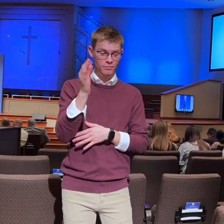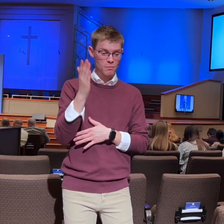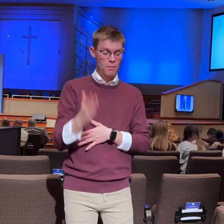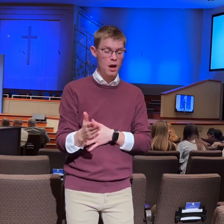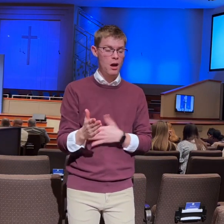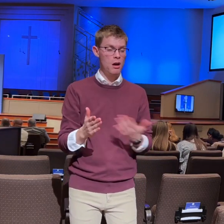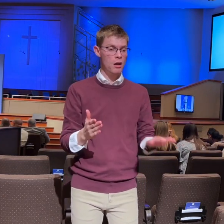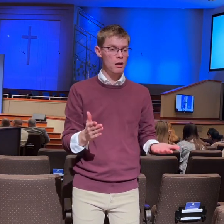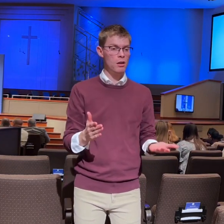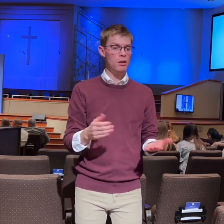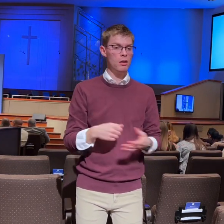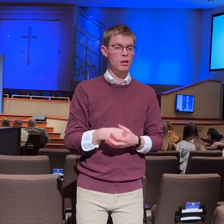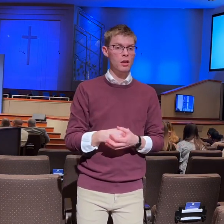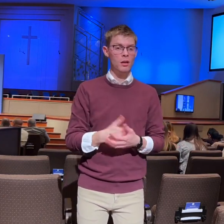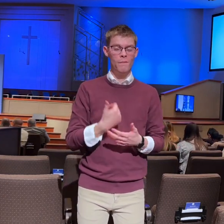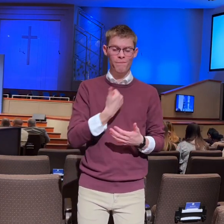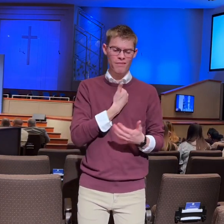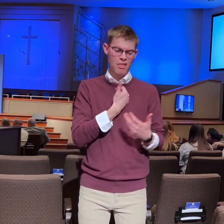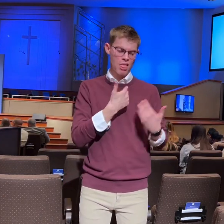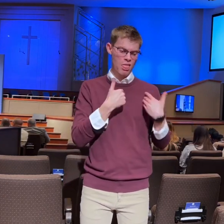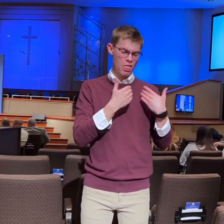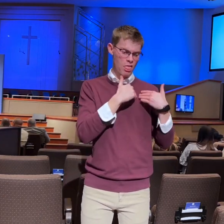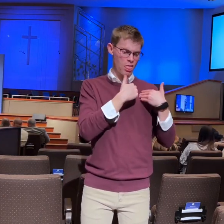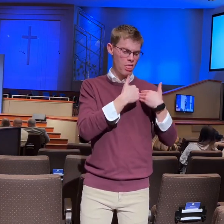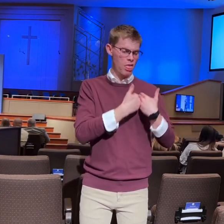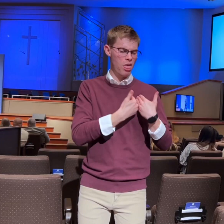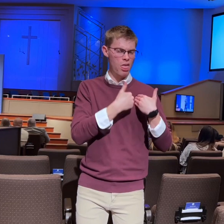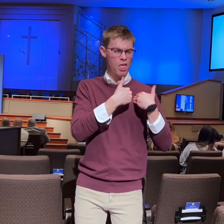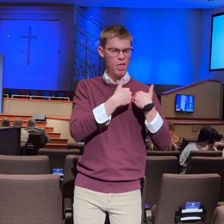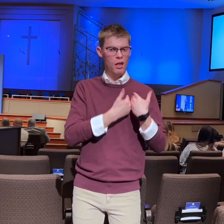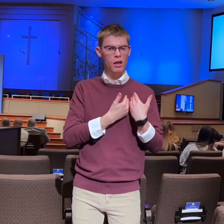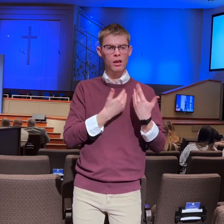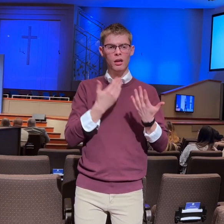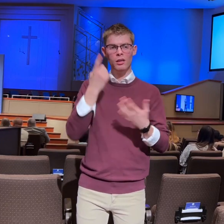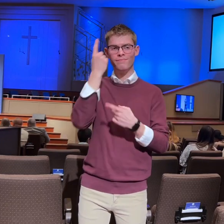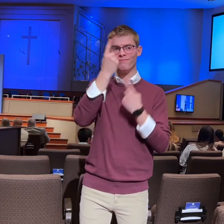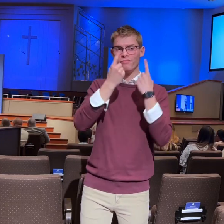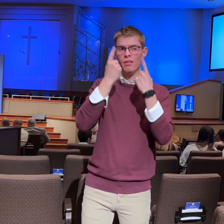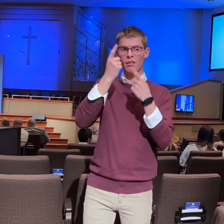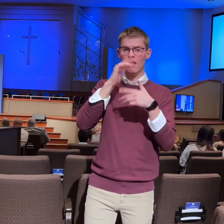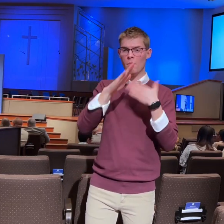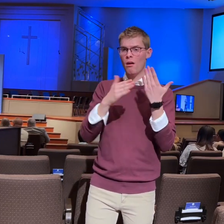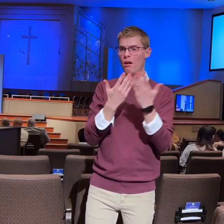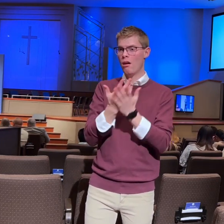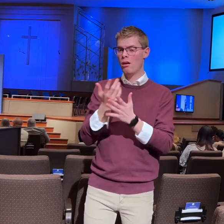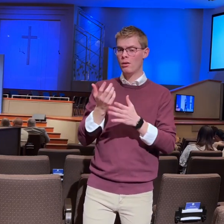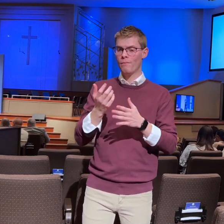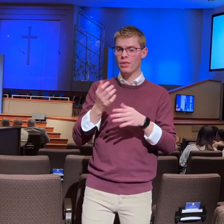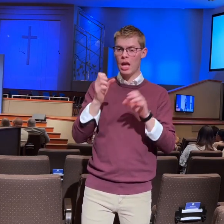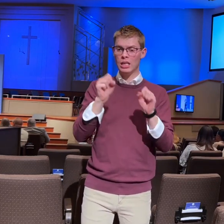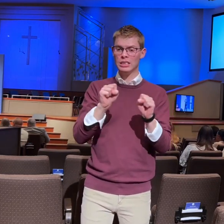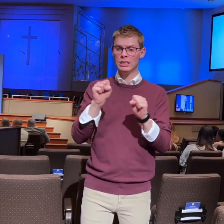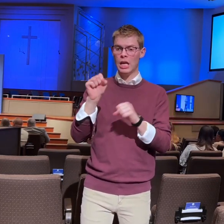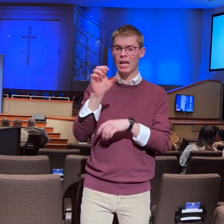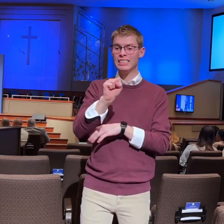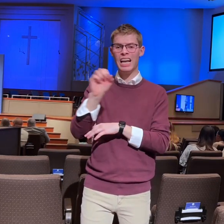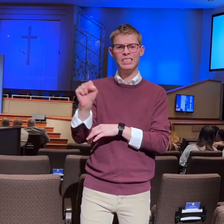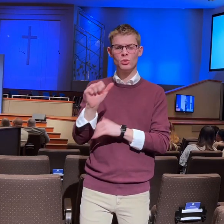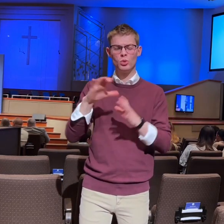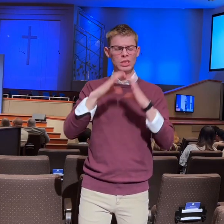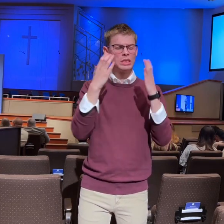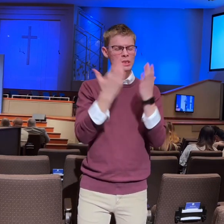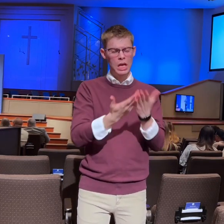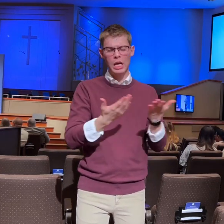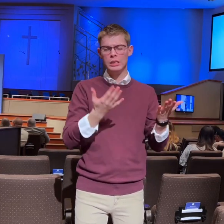I've been a little bit burdened since we have come back and we may have Sunday school classes again if you can have a Sunday school class on a Wednesday. We may try that again